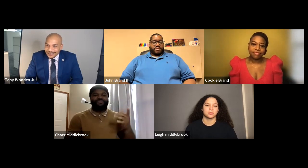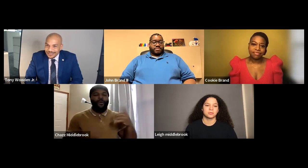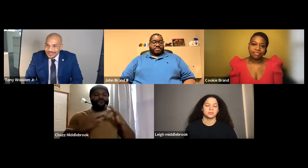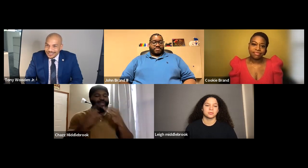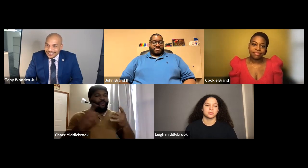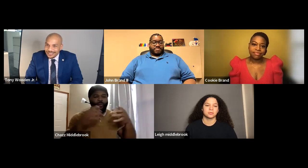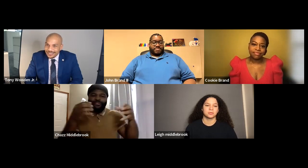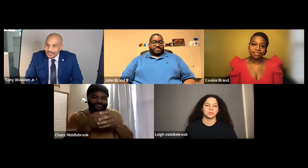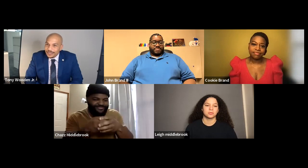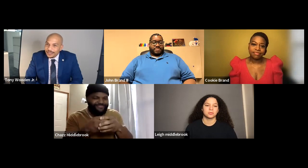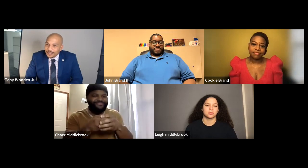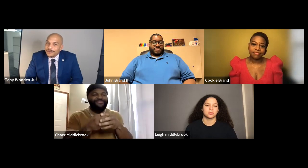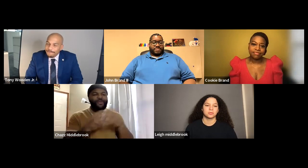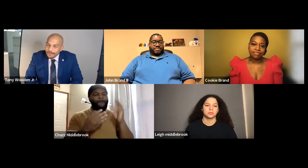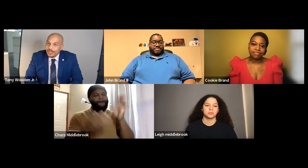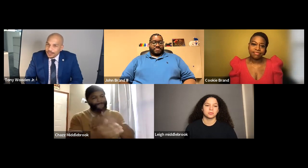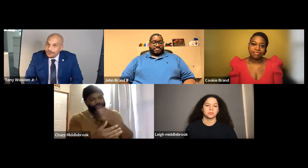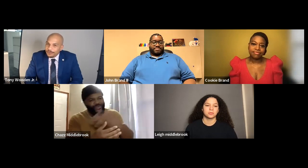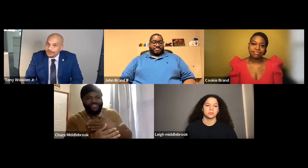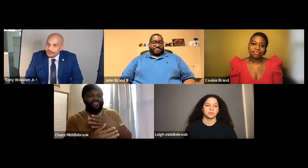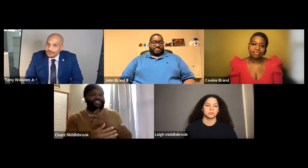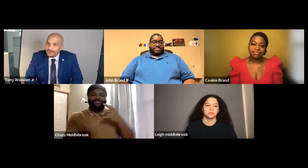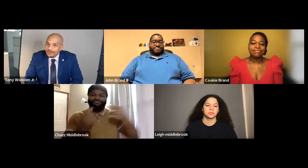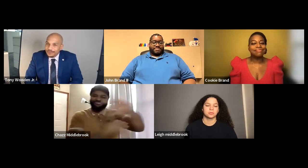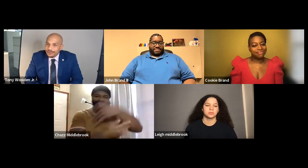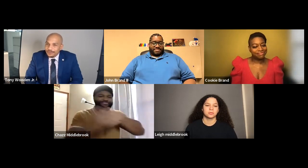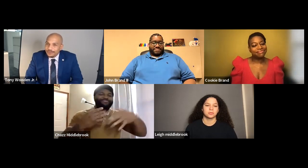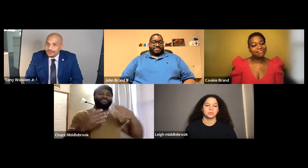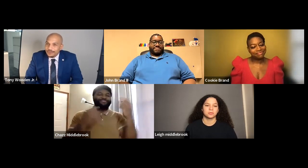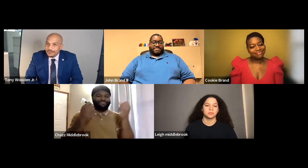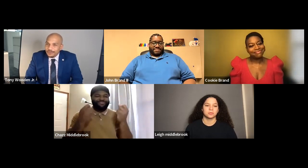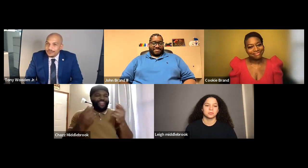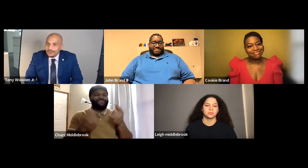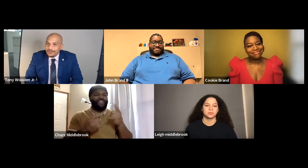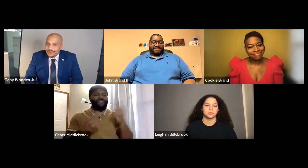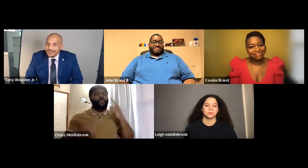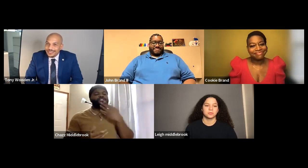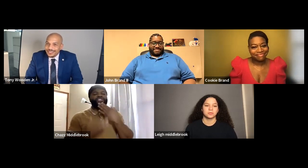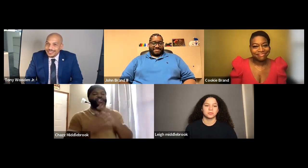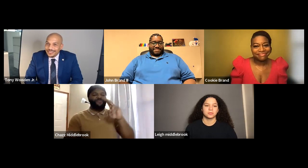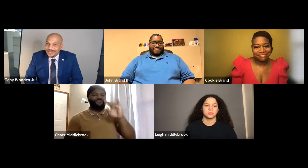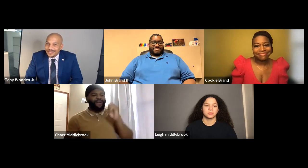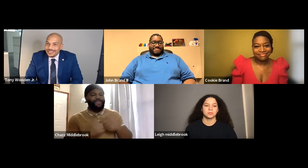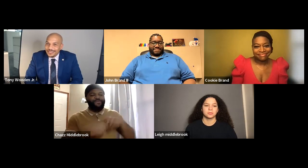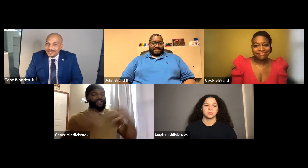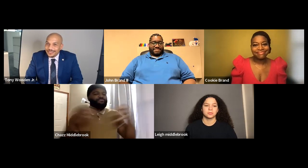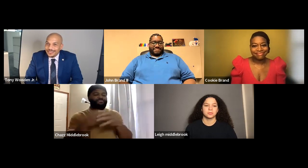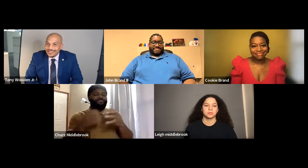Another aspect of my experience was how we would get together and do things with music and just have